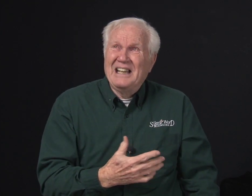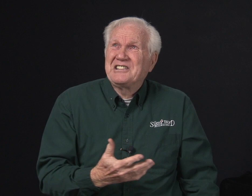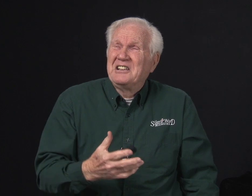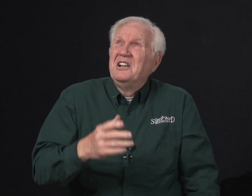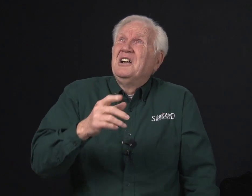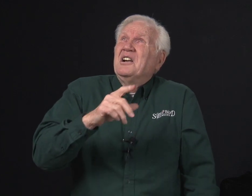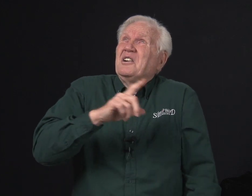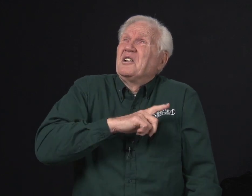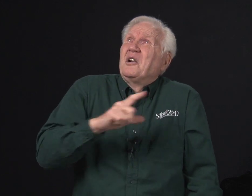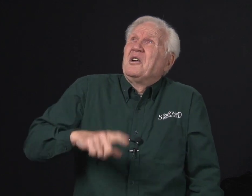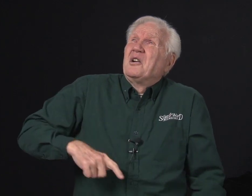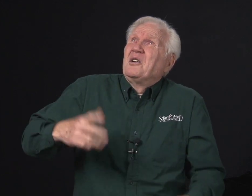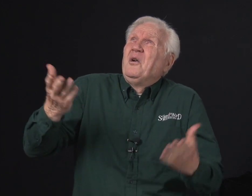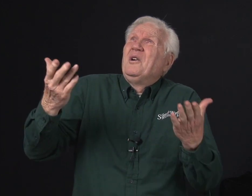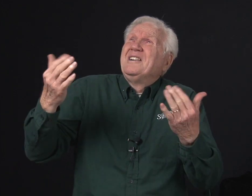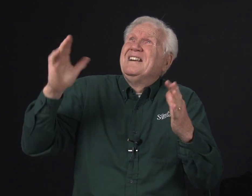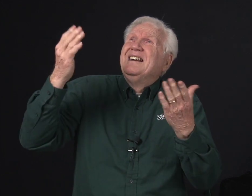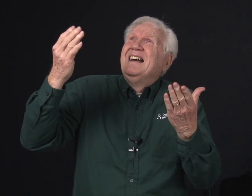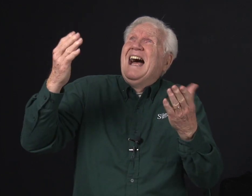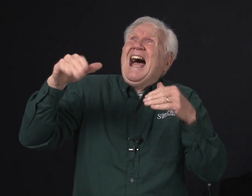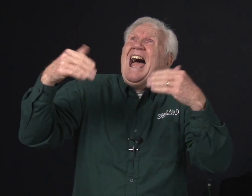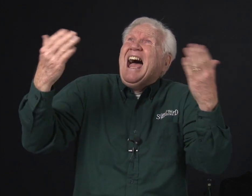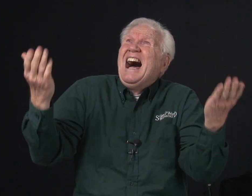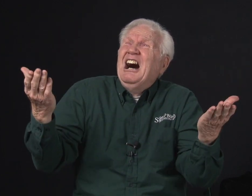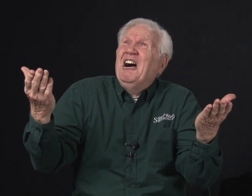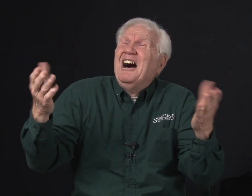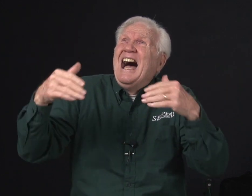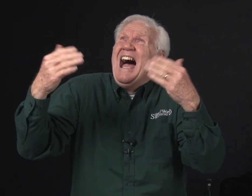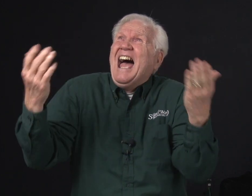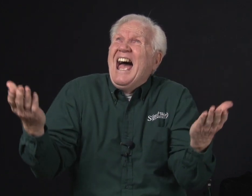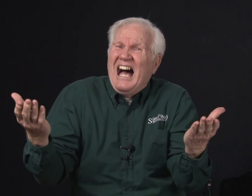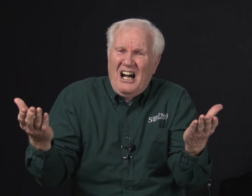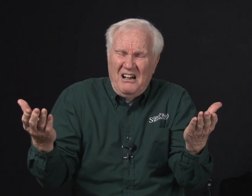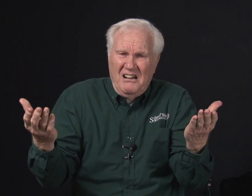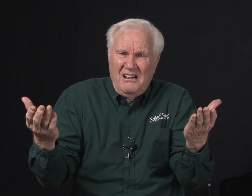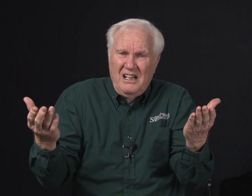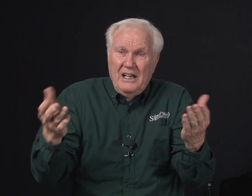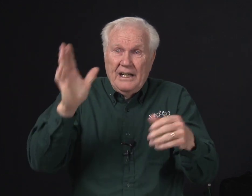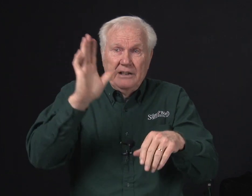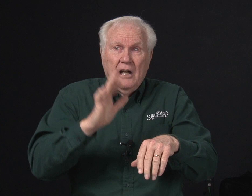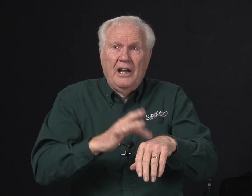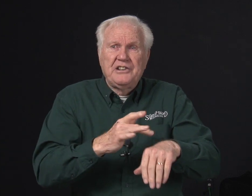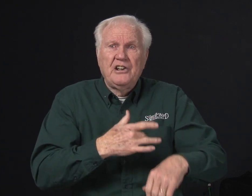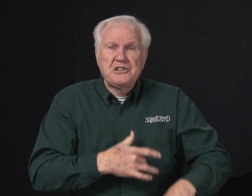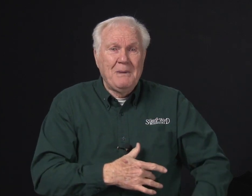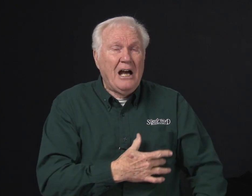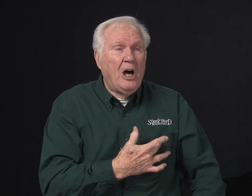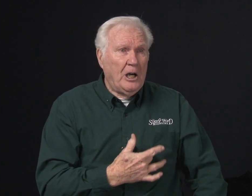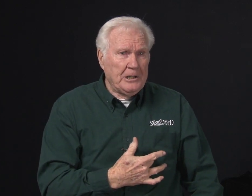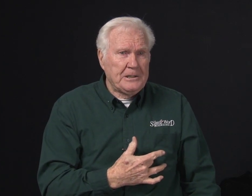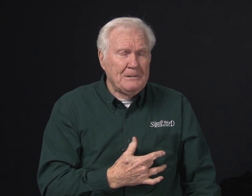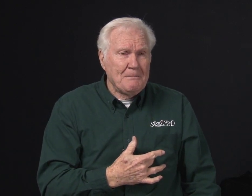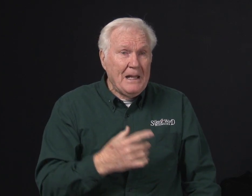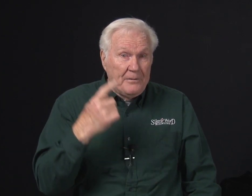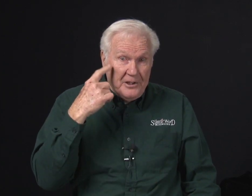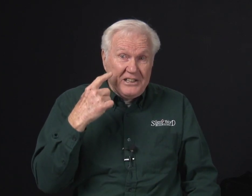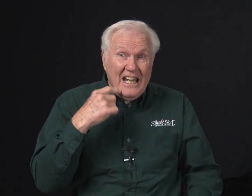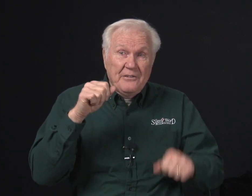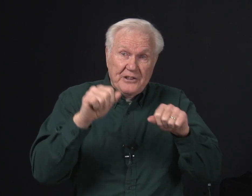said, Lord, how? And God touched my heart. The deaf